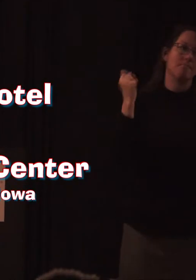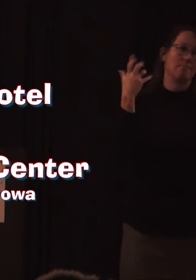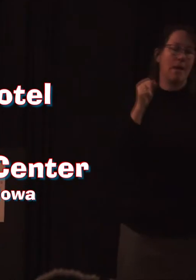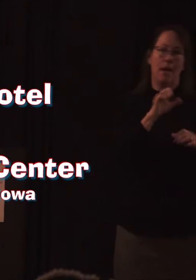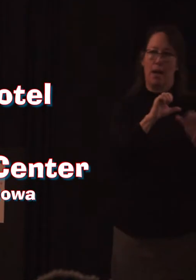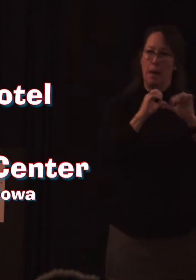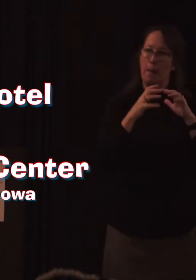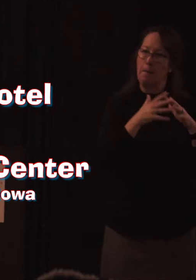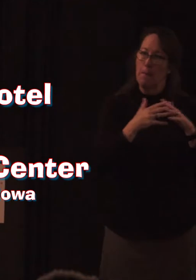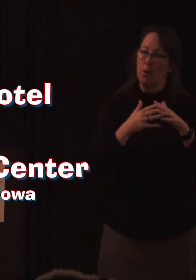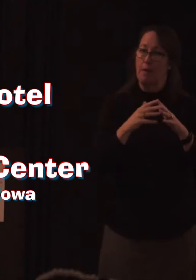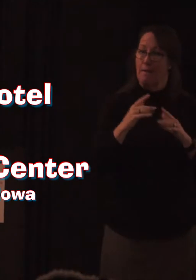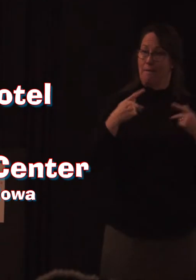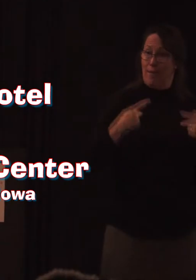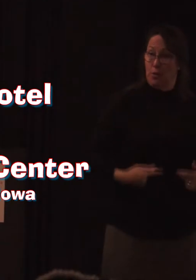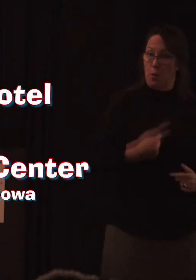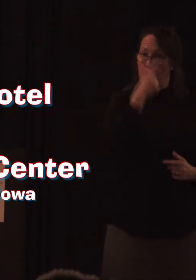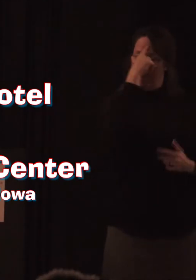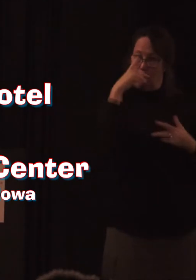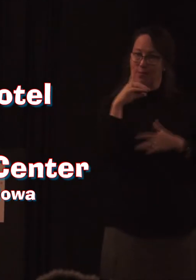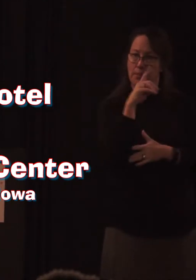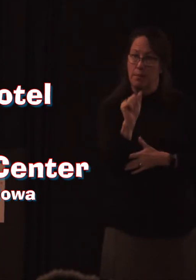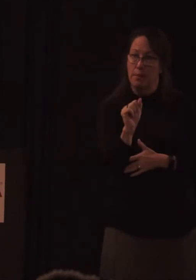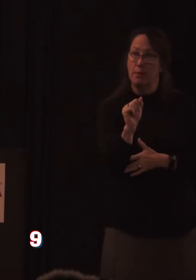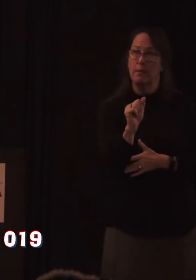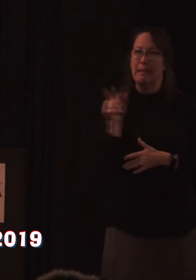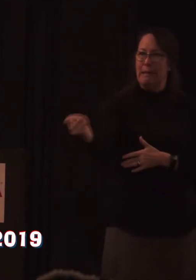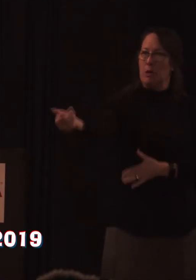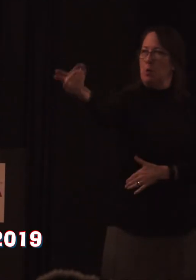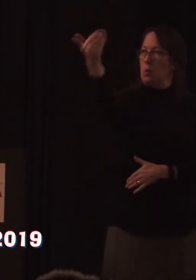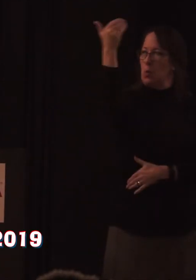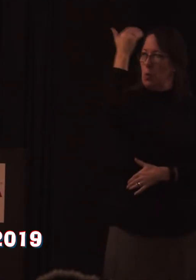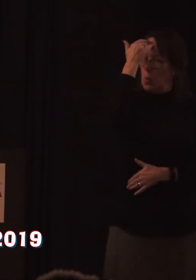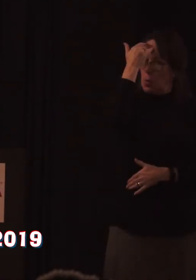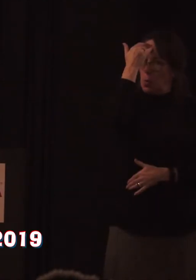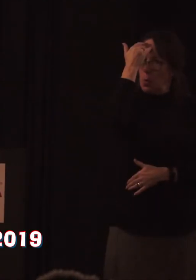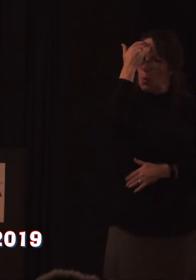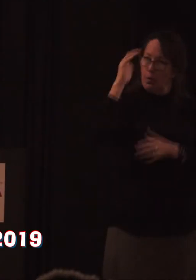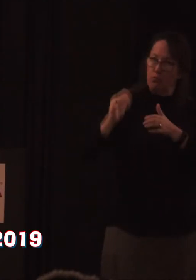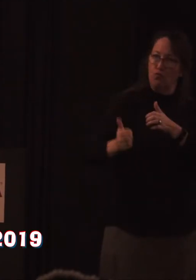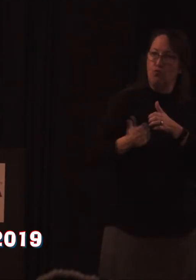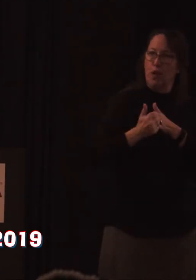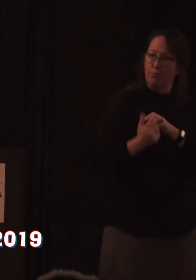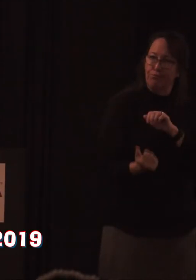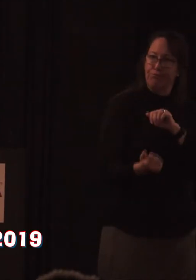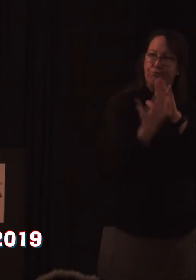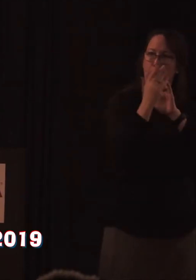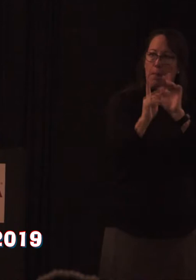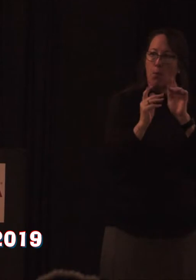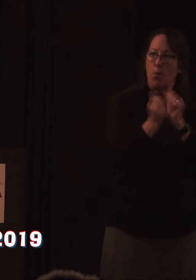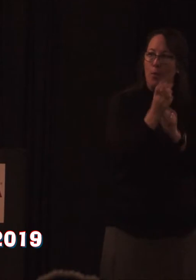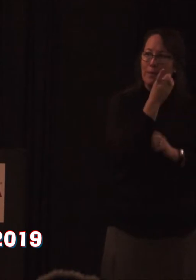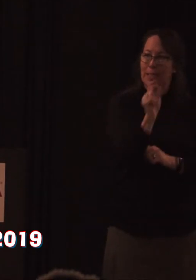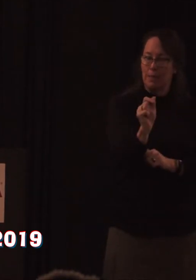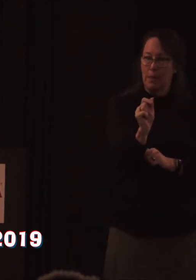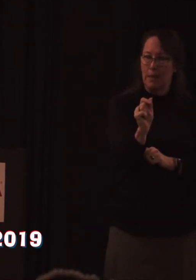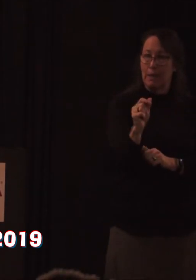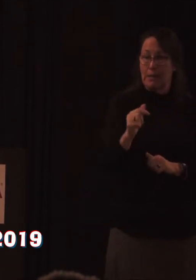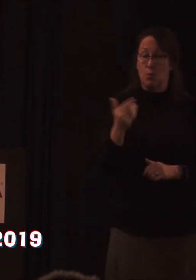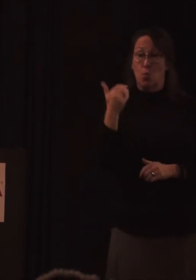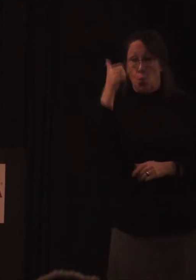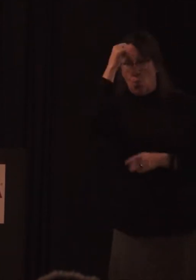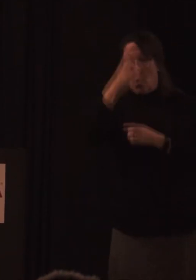of Americans with physical and mental disabilities. He knew firsthand about the challenges facing people with disabilities from his late